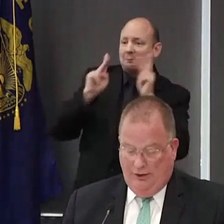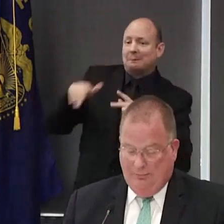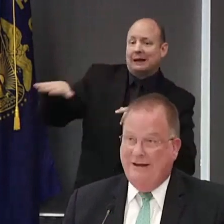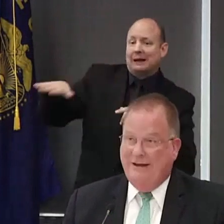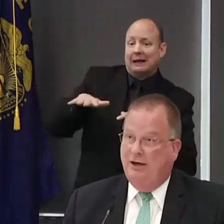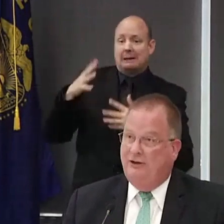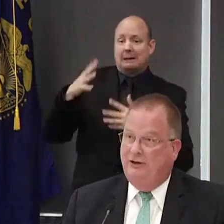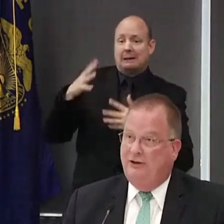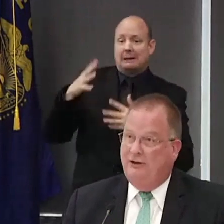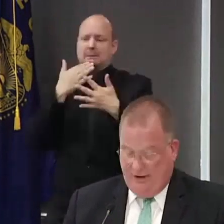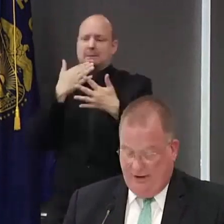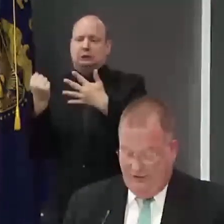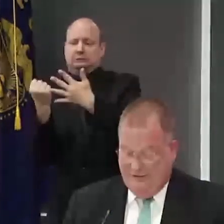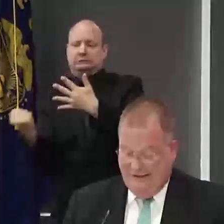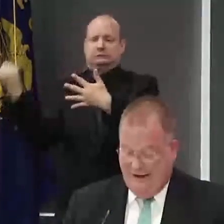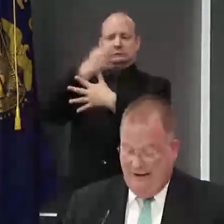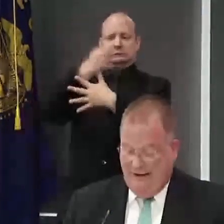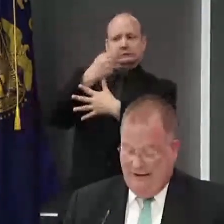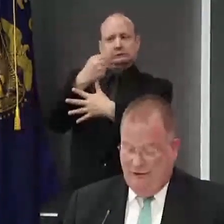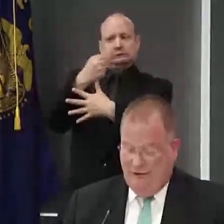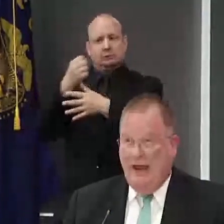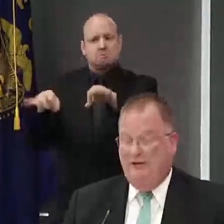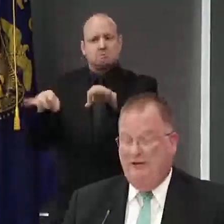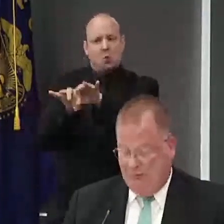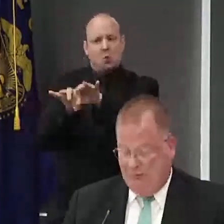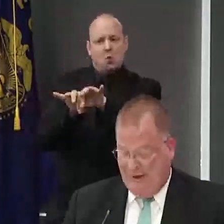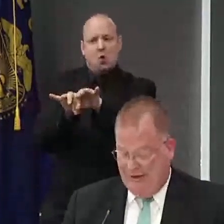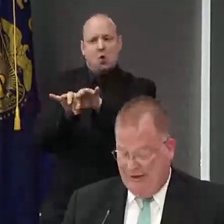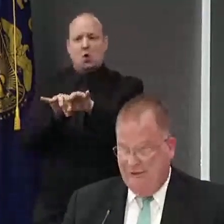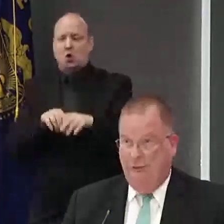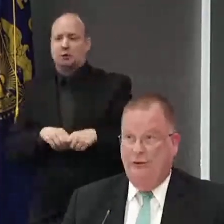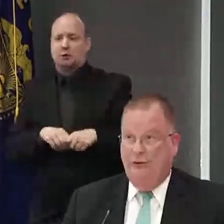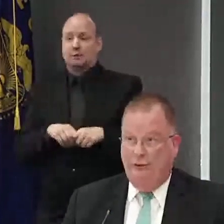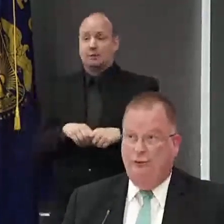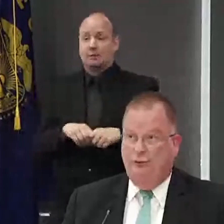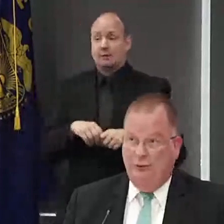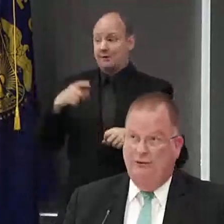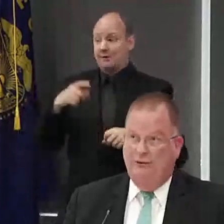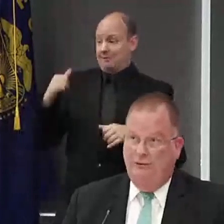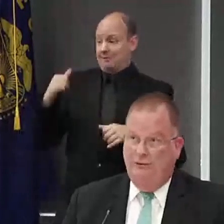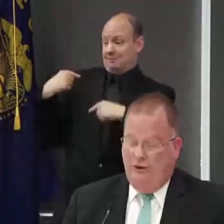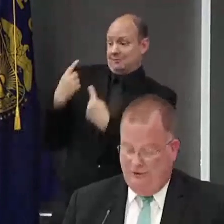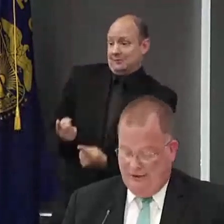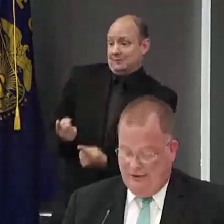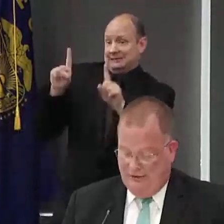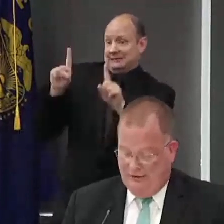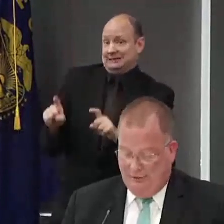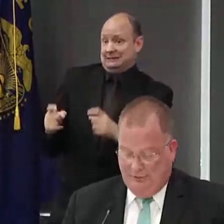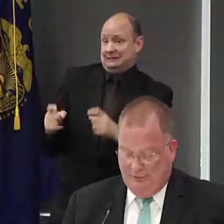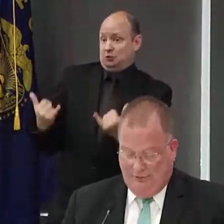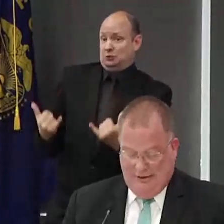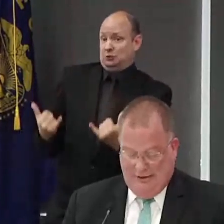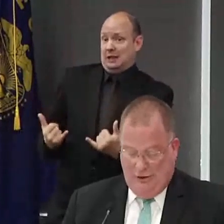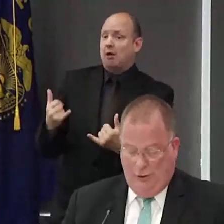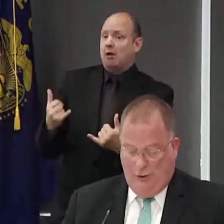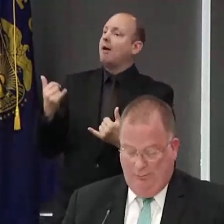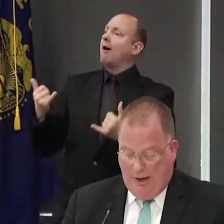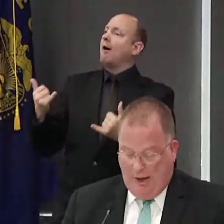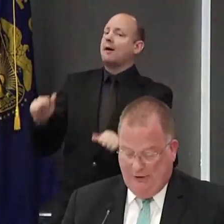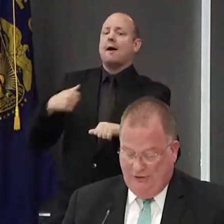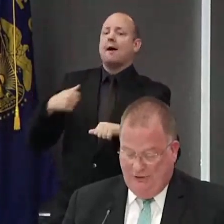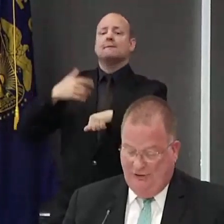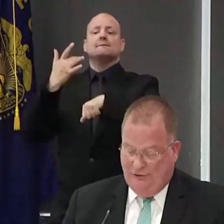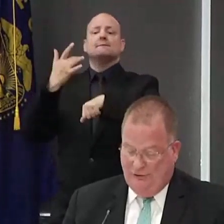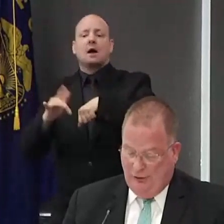We are expanding our testing criteria today to asymptomatic individuals, those who don't have COVID-19 symptoms, who are